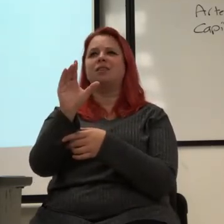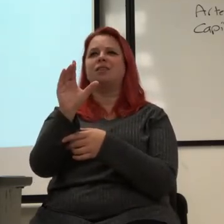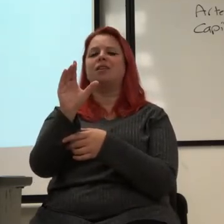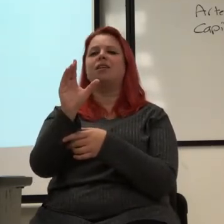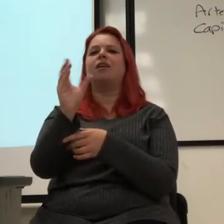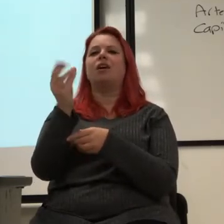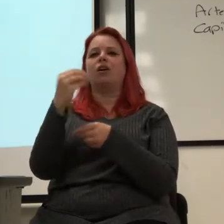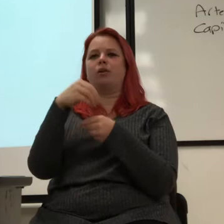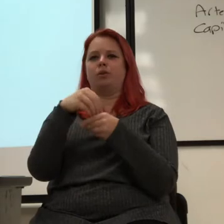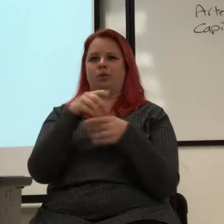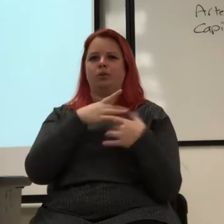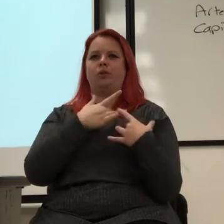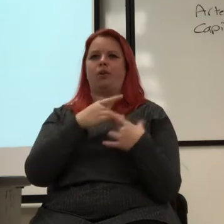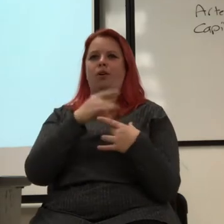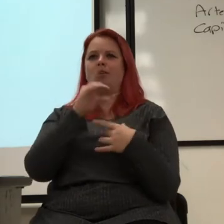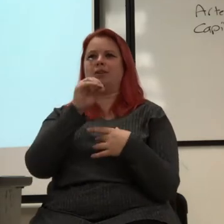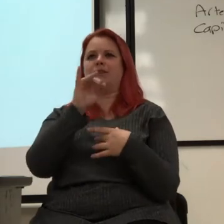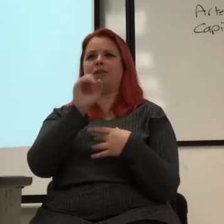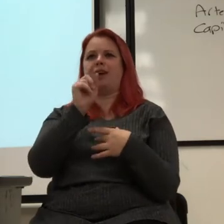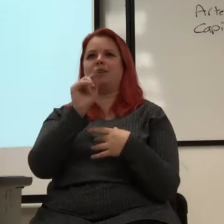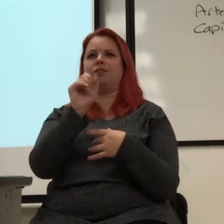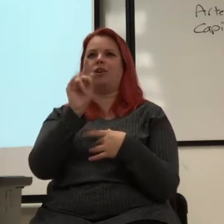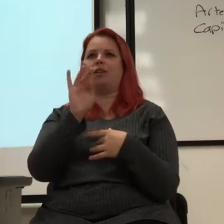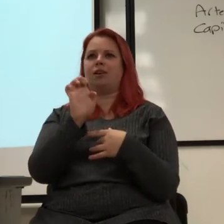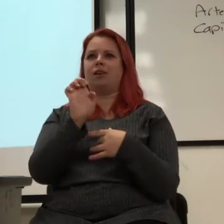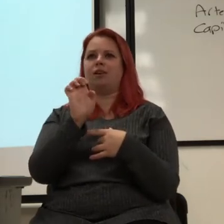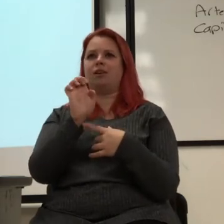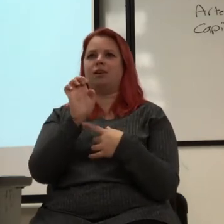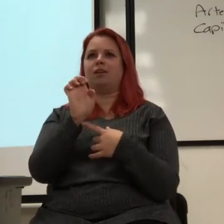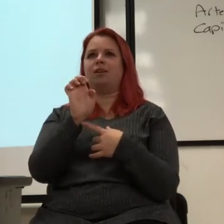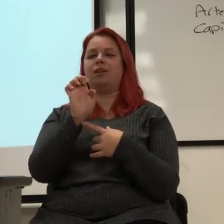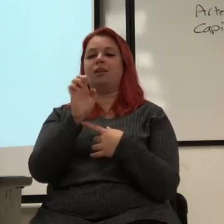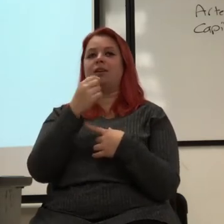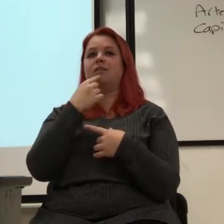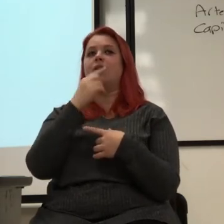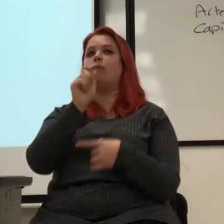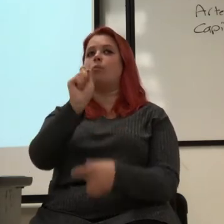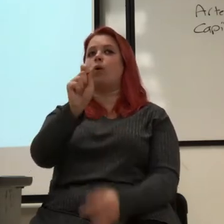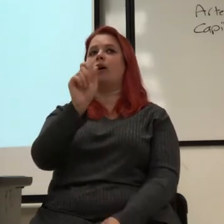in diastole? I said